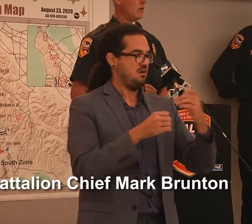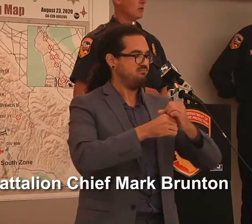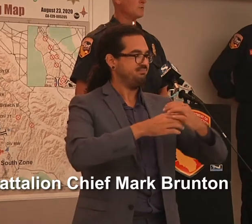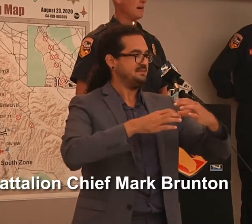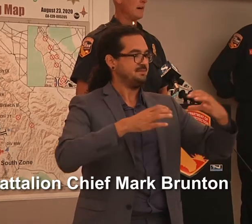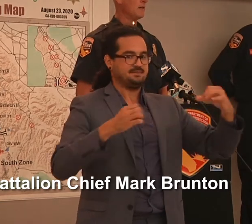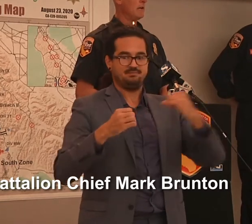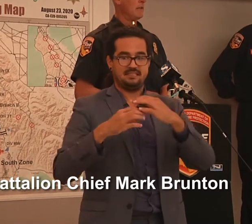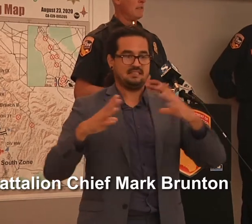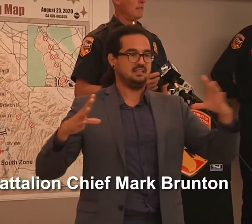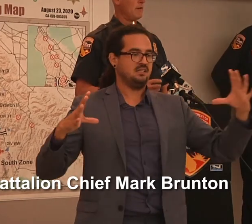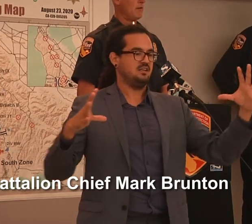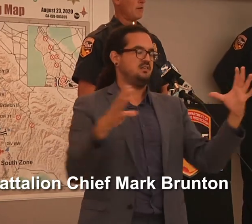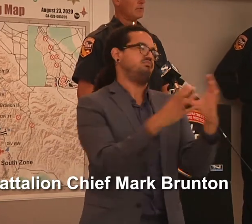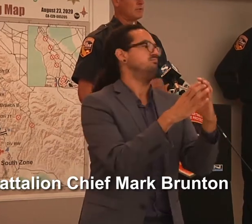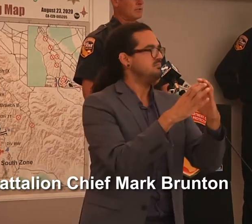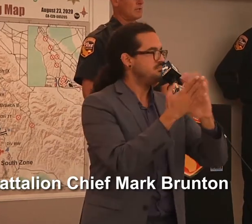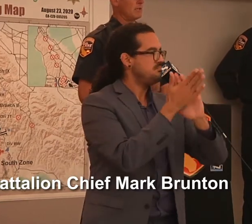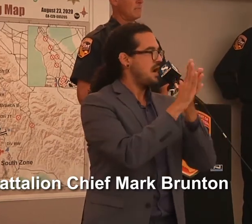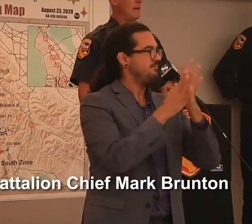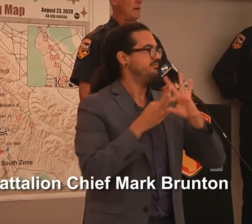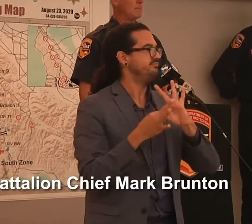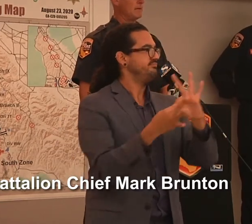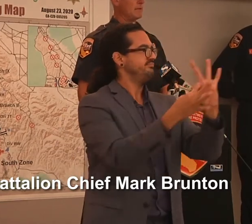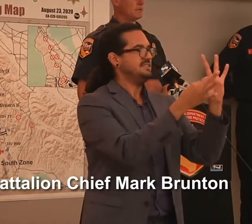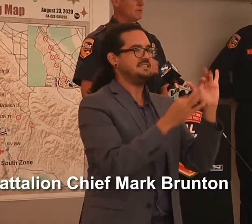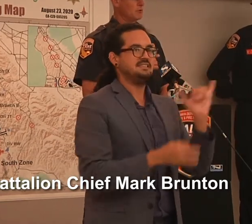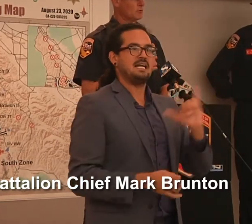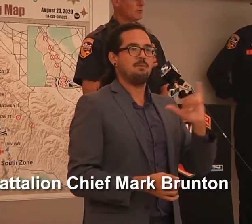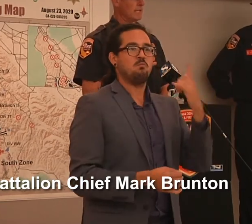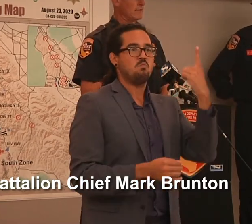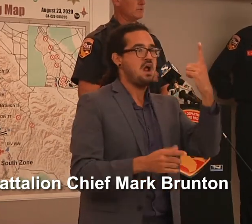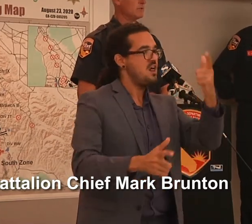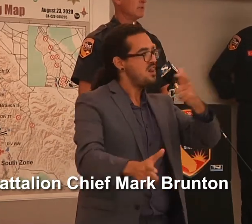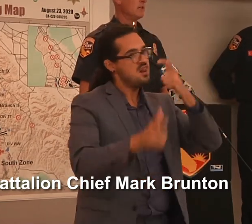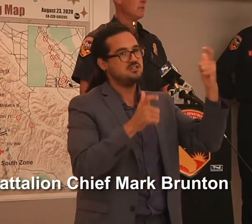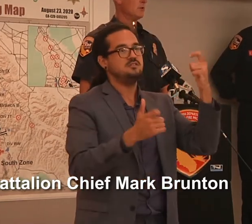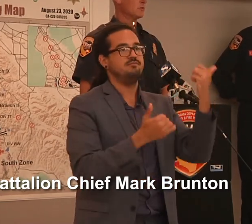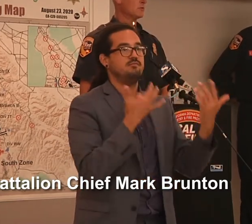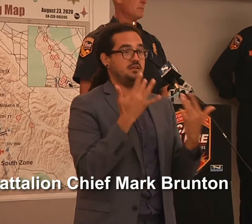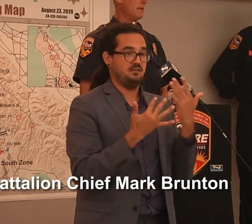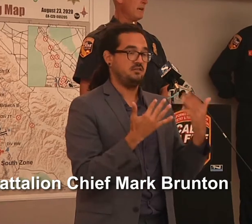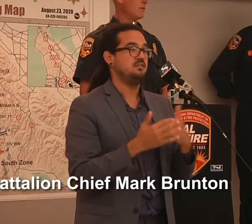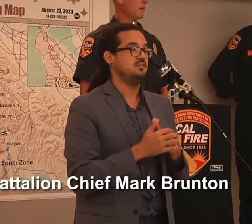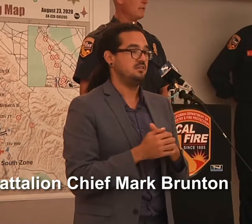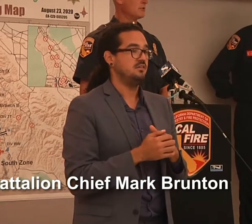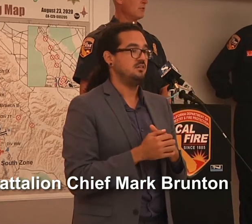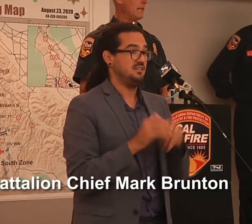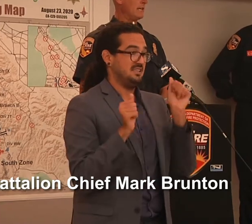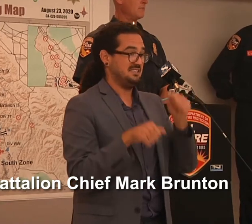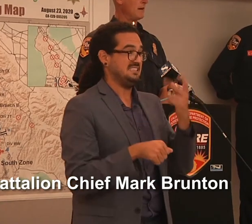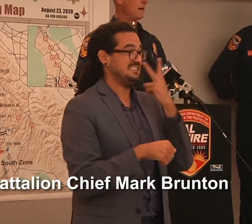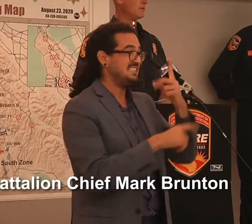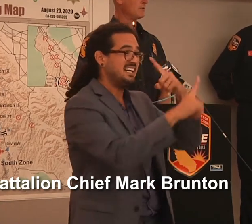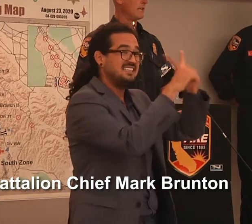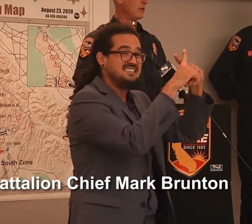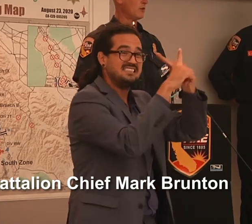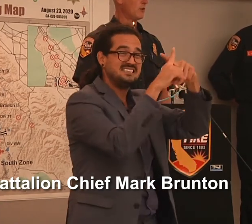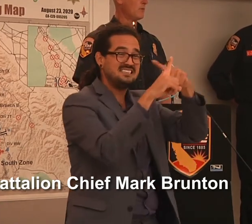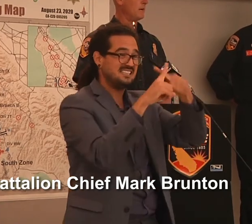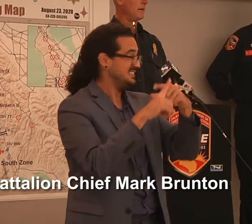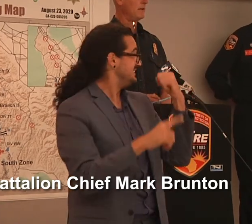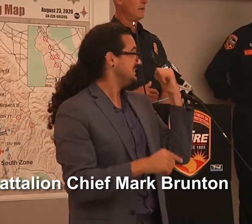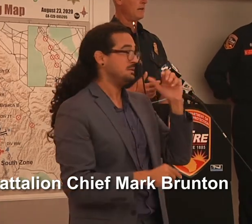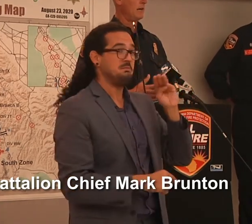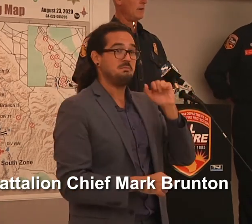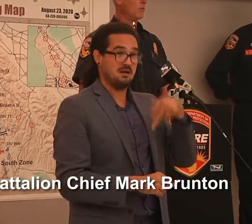one large fire. There are, as you can see on the map, some of those circles with the X's. Those were some of the other additional lightning fires that